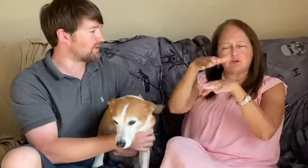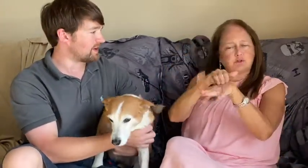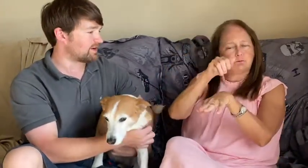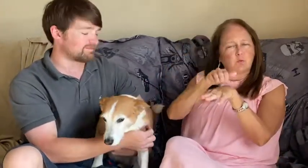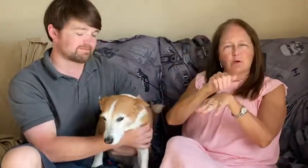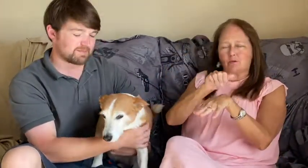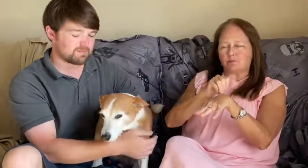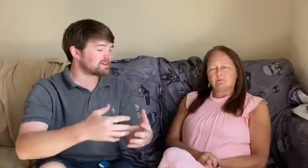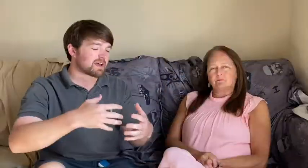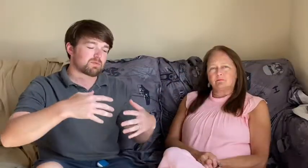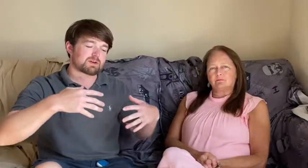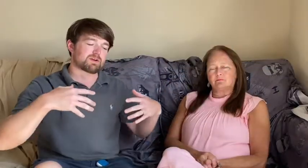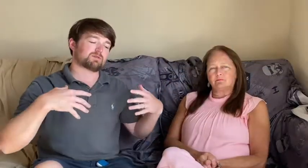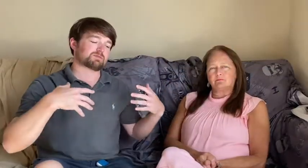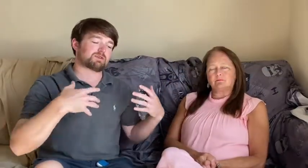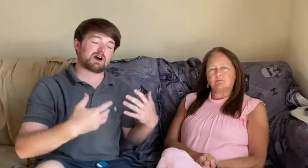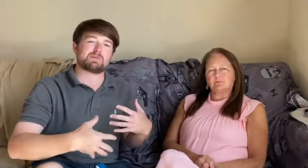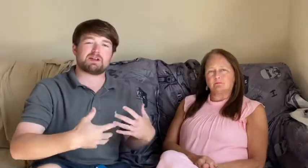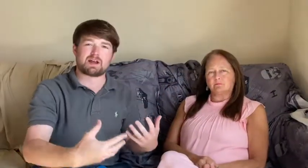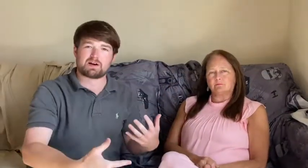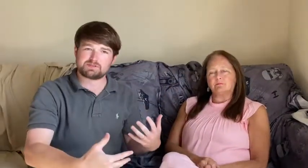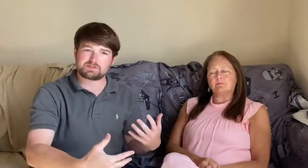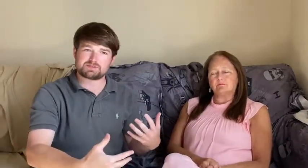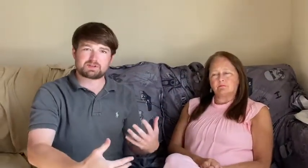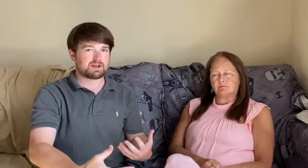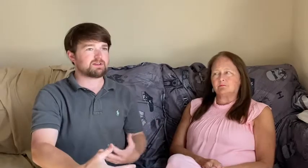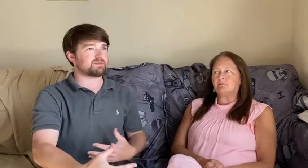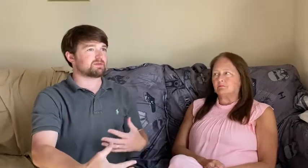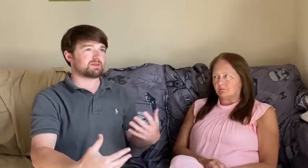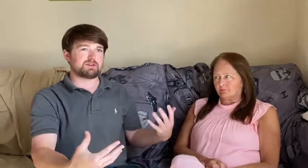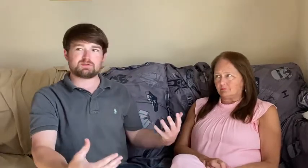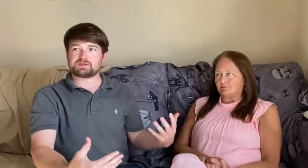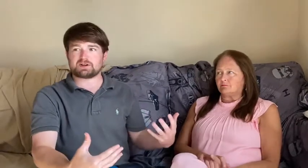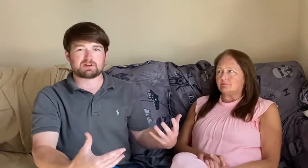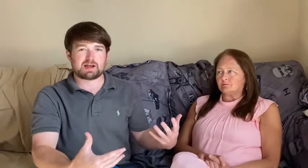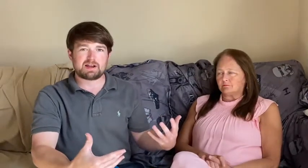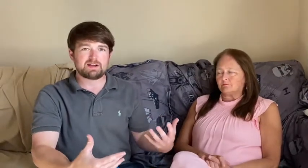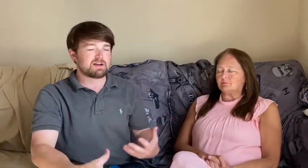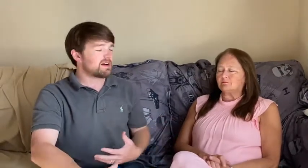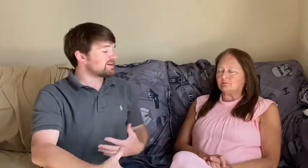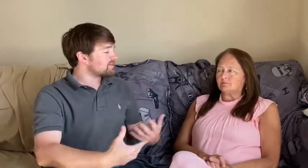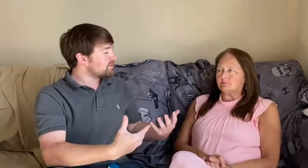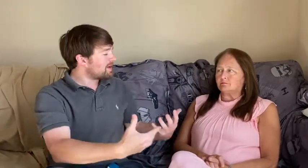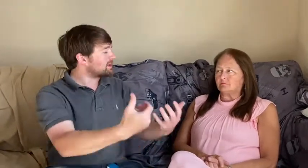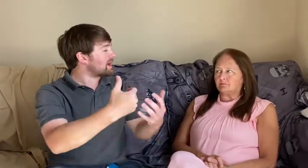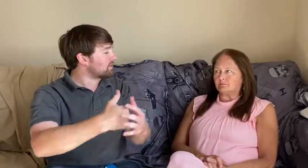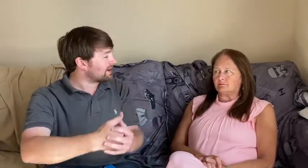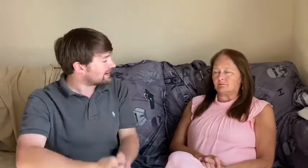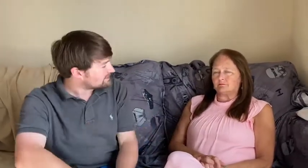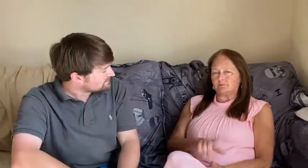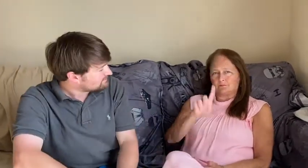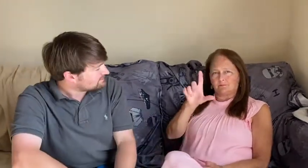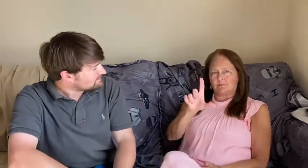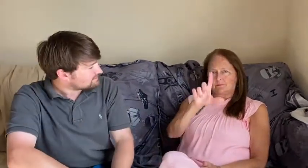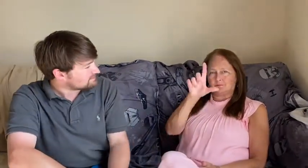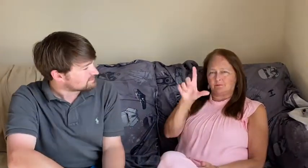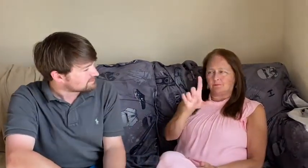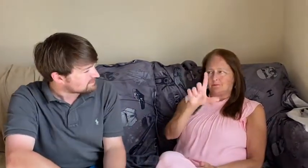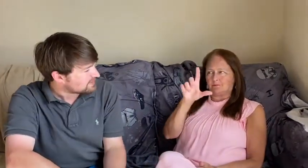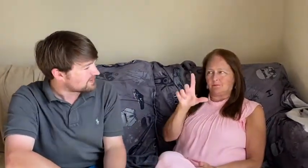though. And now we're going to go over some common nouns, okay, that we can use in everyday. What about library?